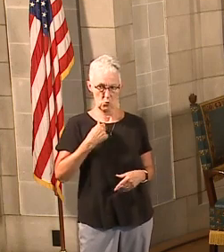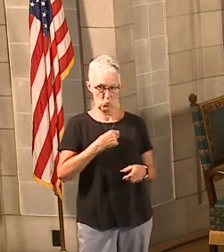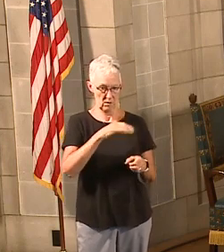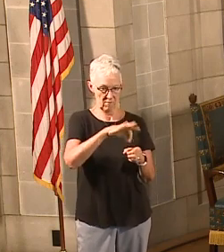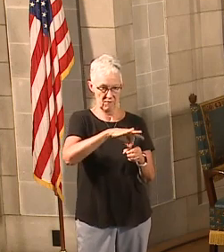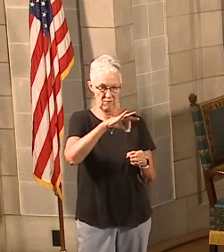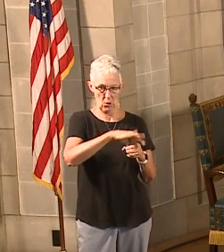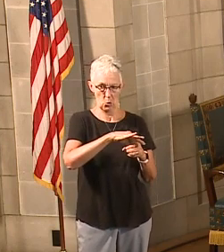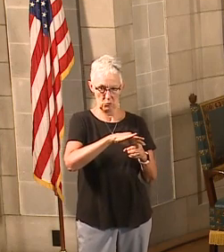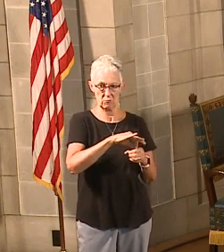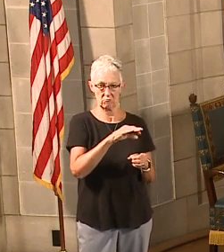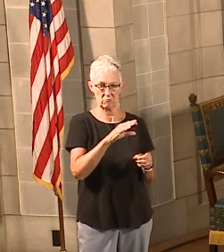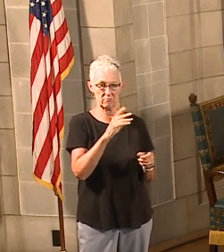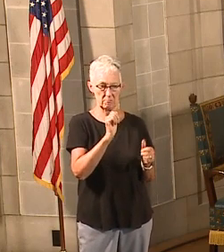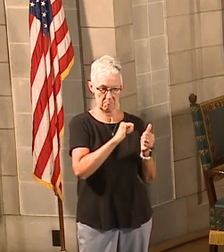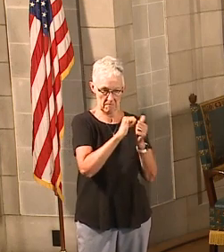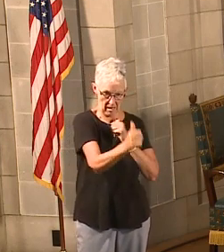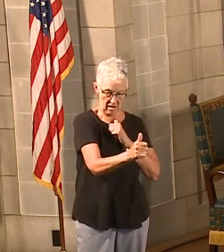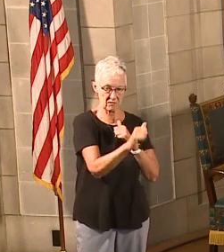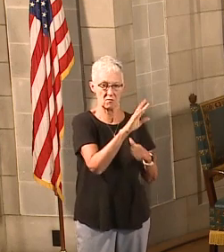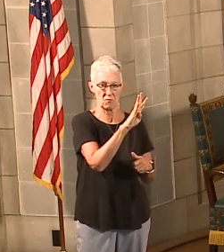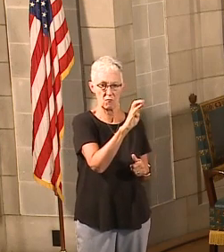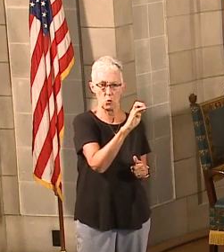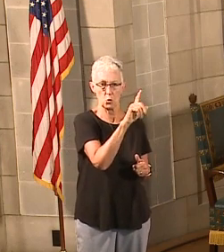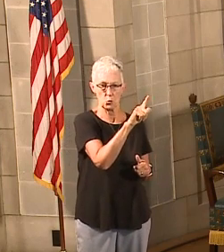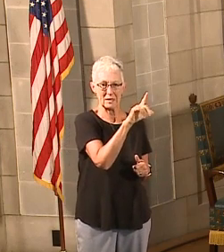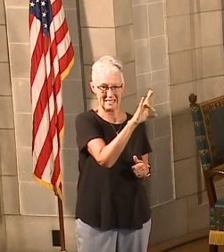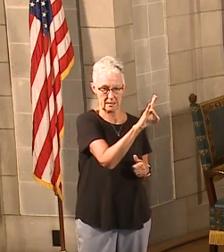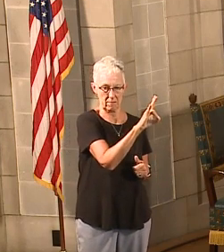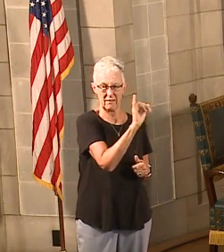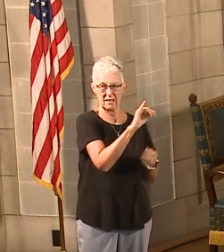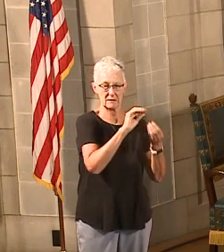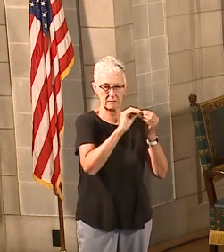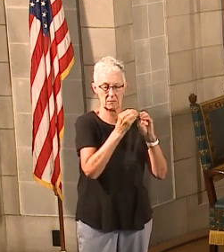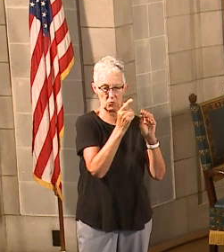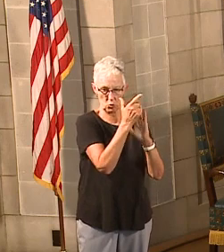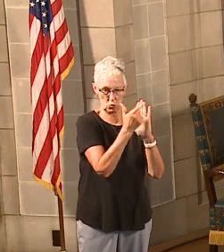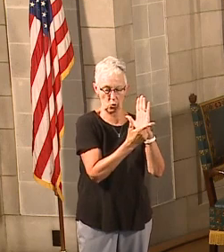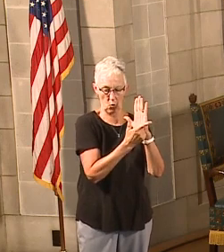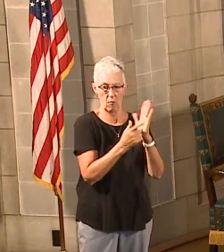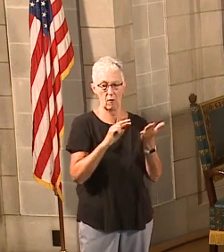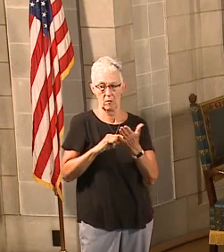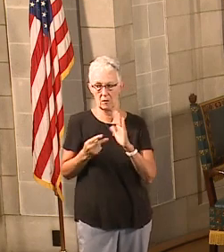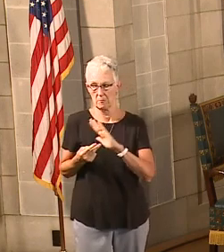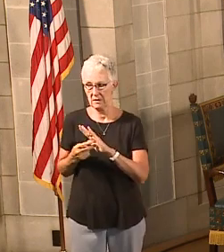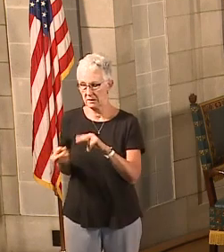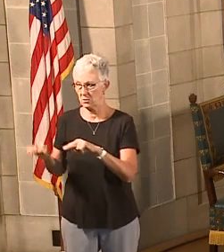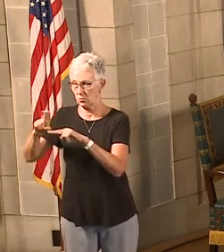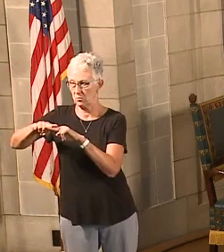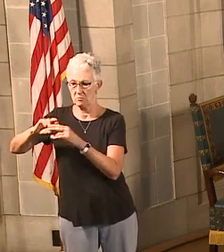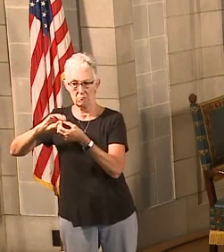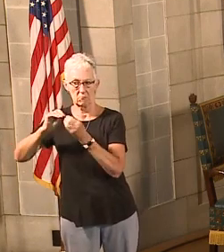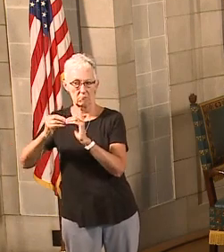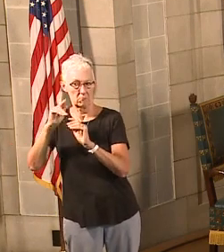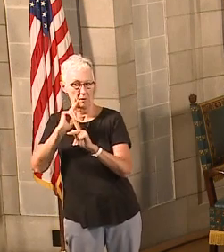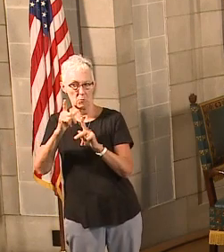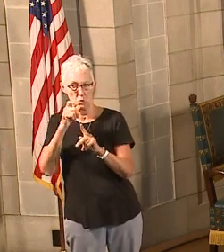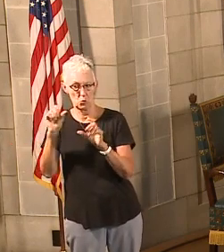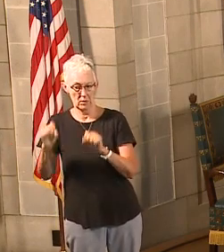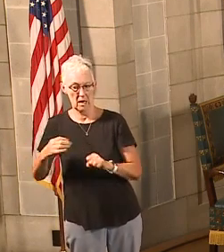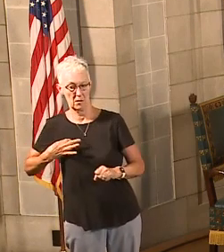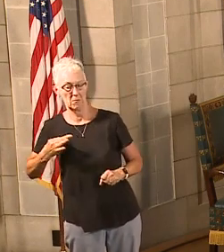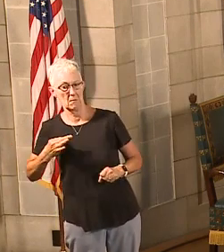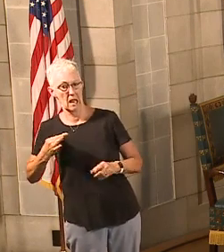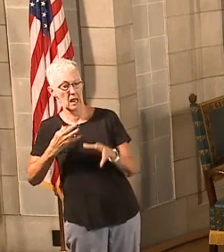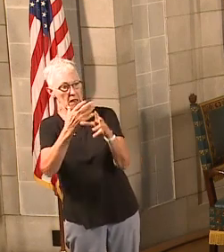called Medicaid expansion, to be able to expand the population of people being served by Medicaid. And the team